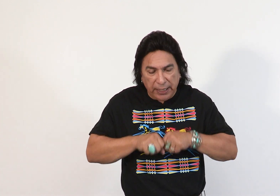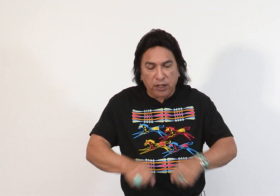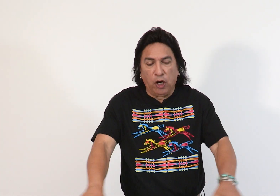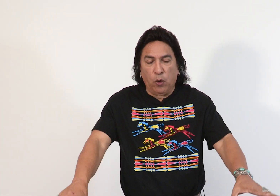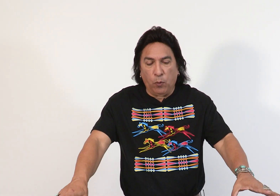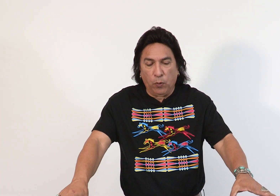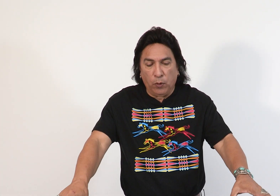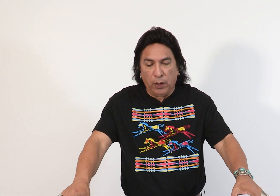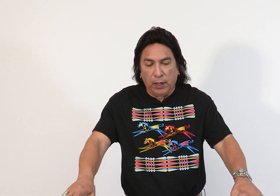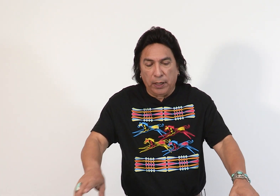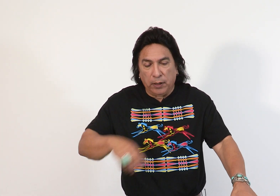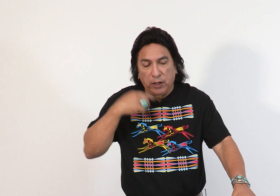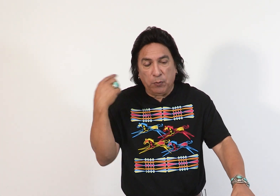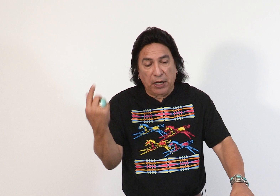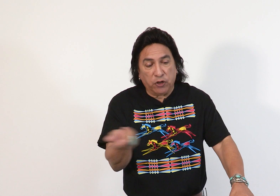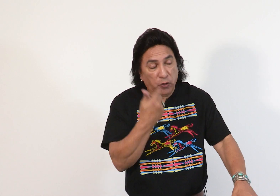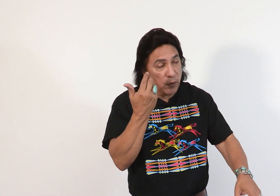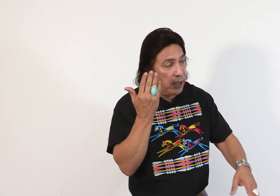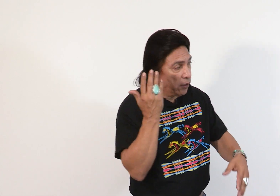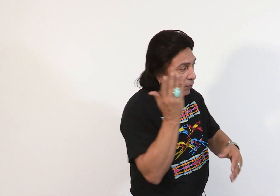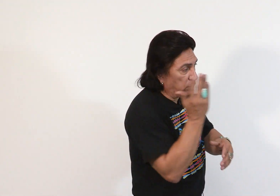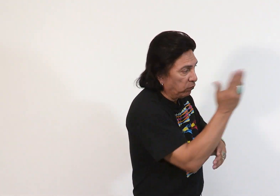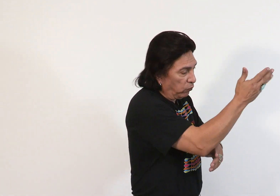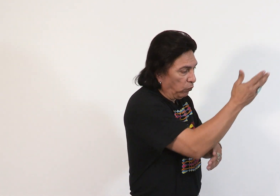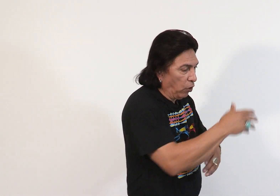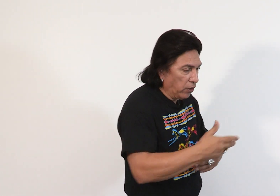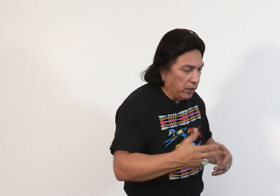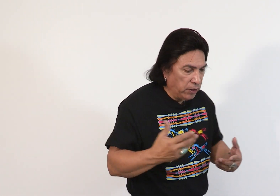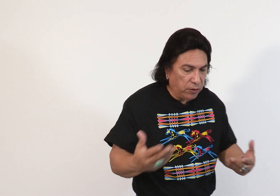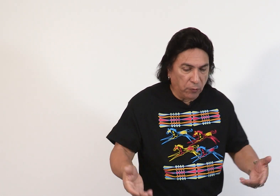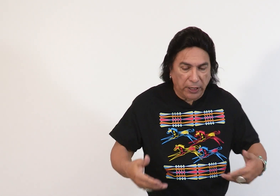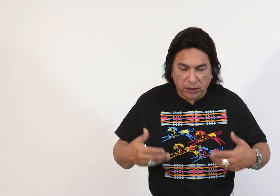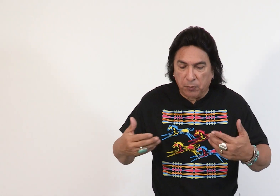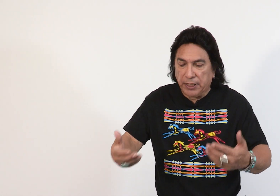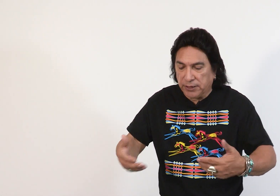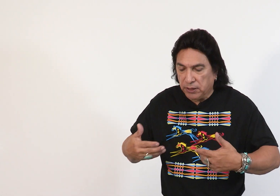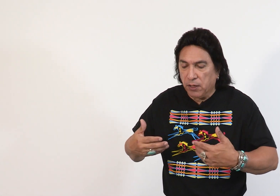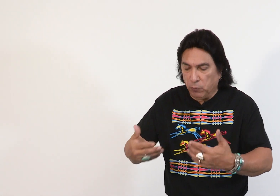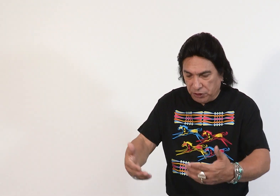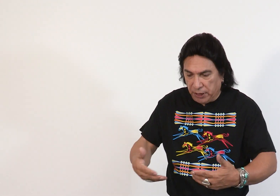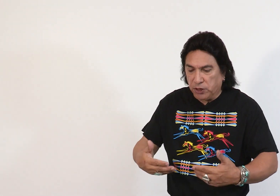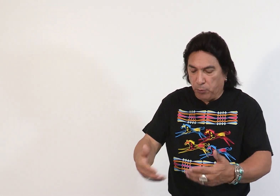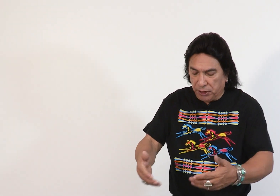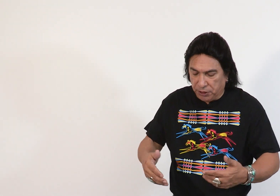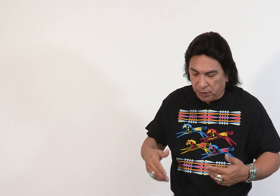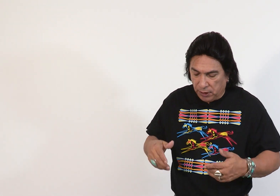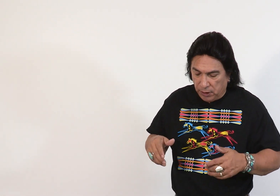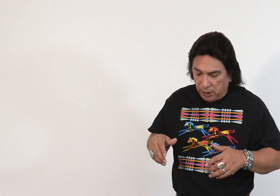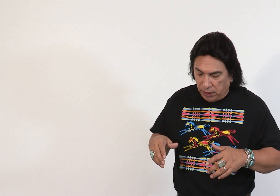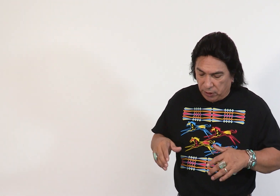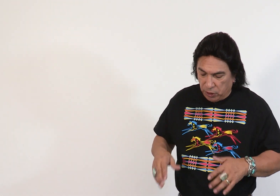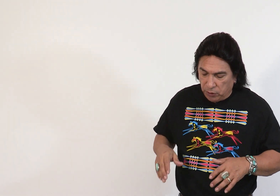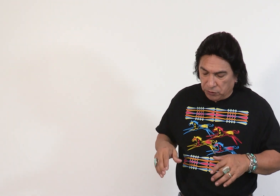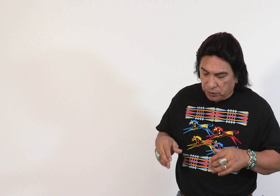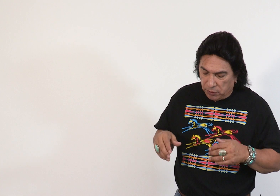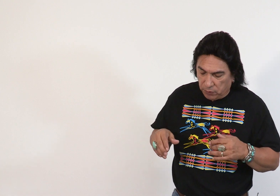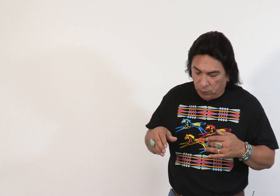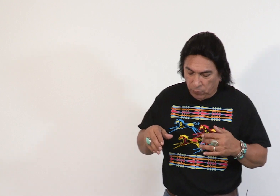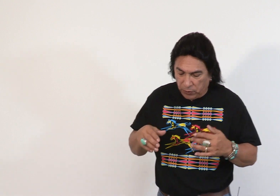letting go. And you might turn around and walk in any direction, but was the expression used with the